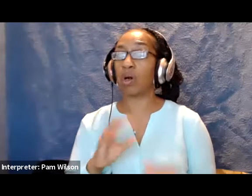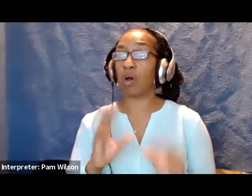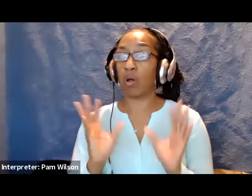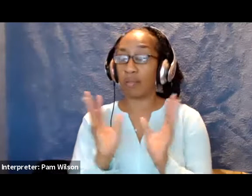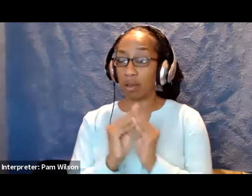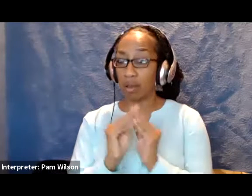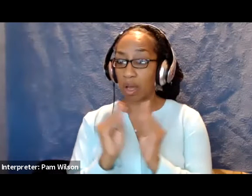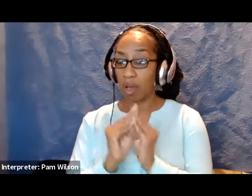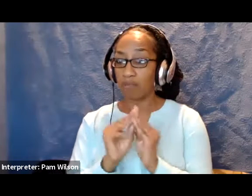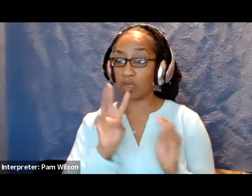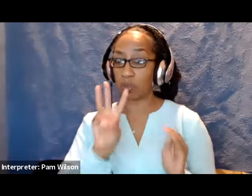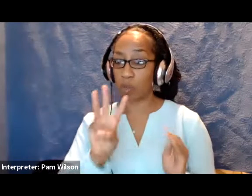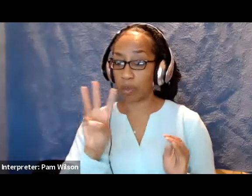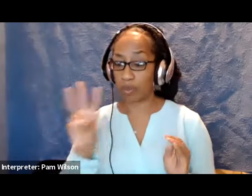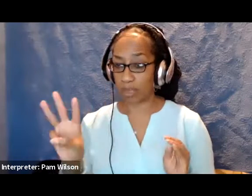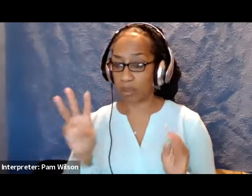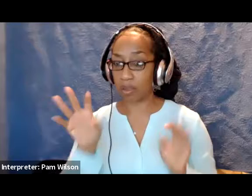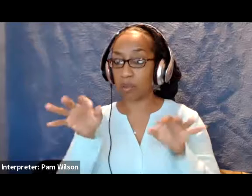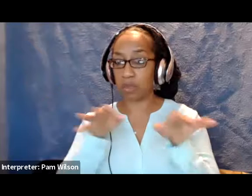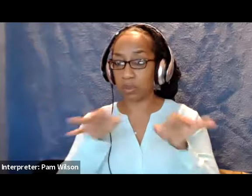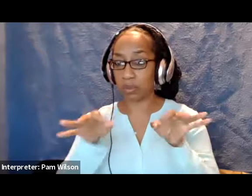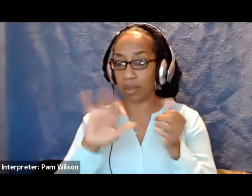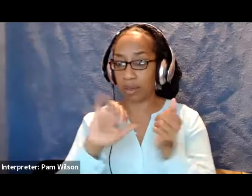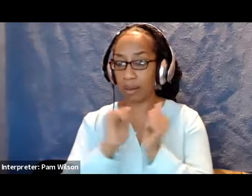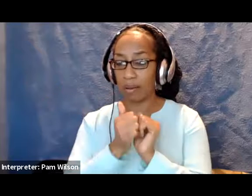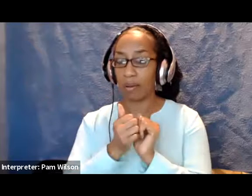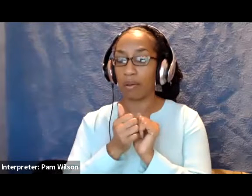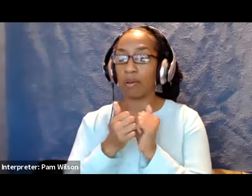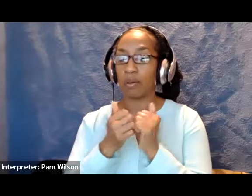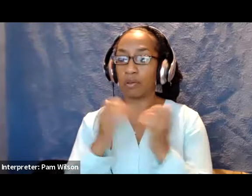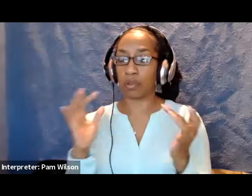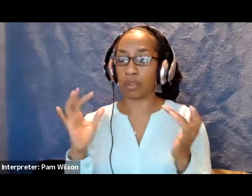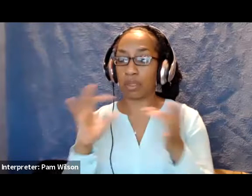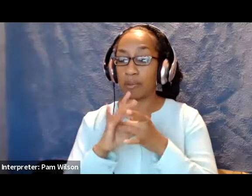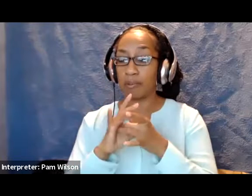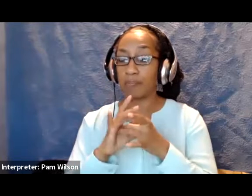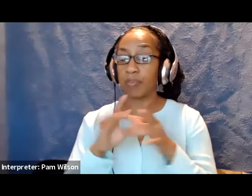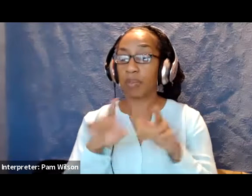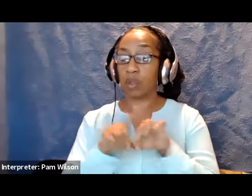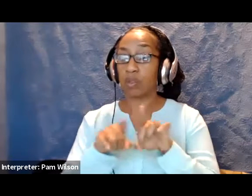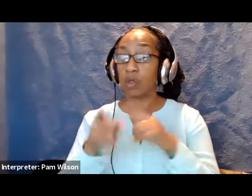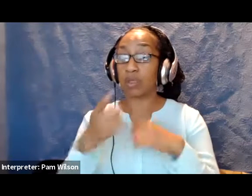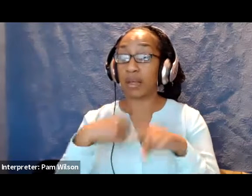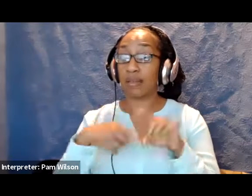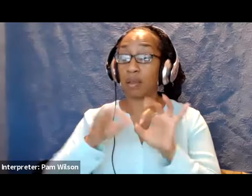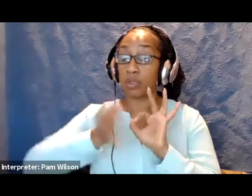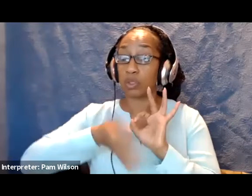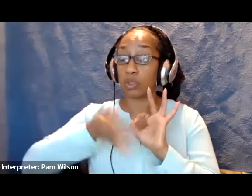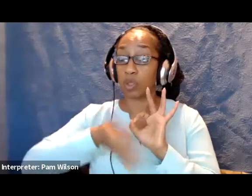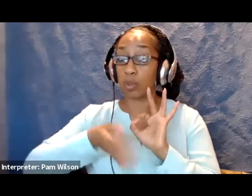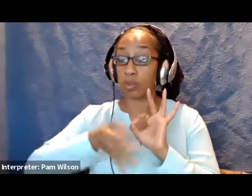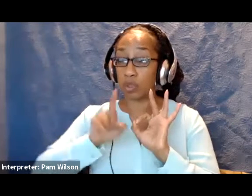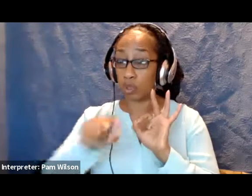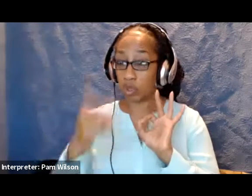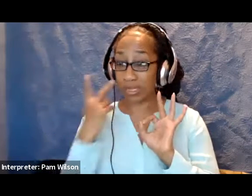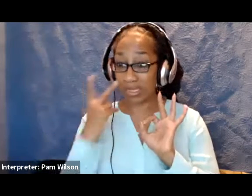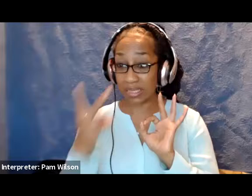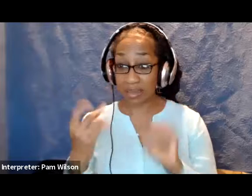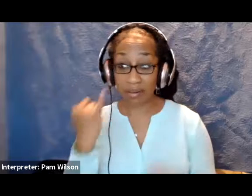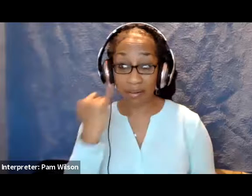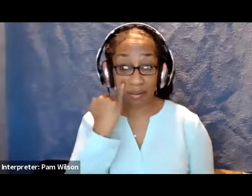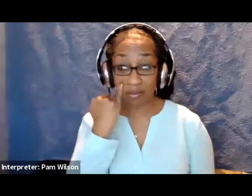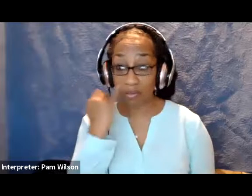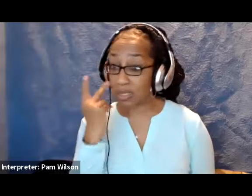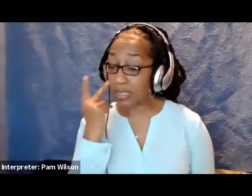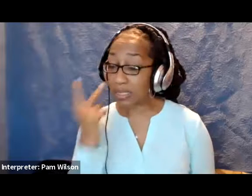instructions for connecting to this session. Sign language interpreting should be visible on your screen. If it is not,